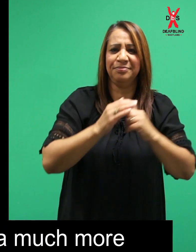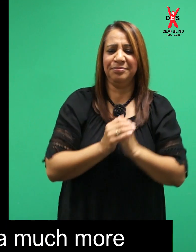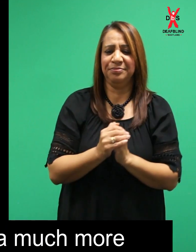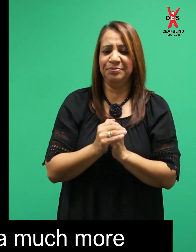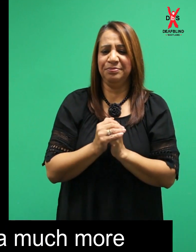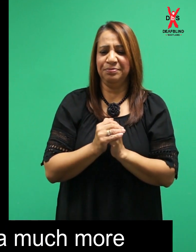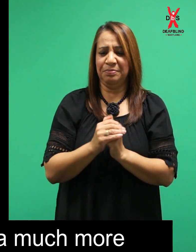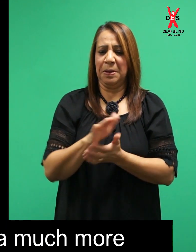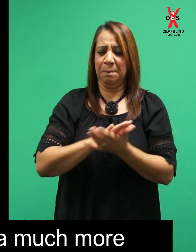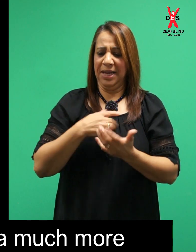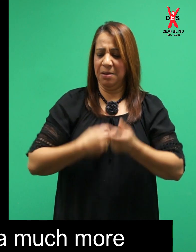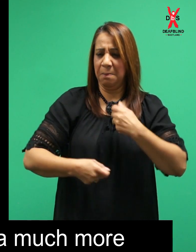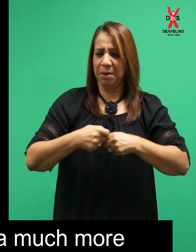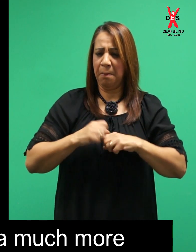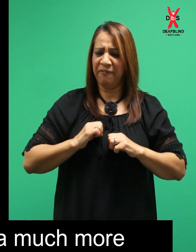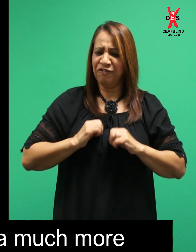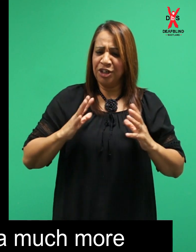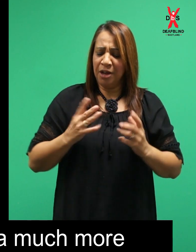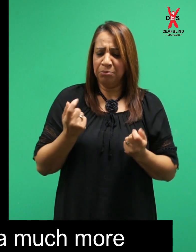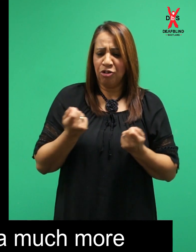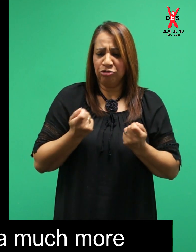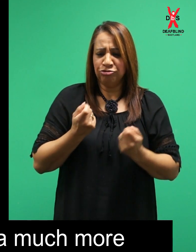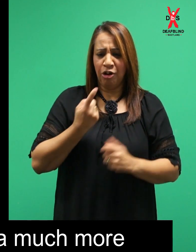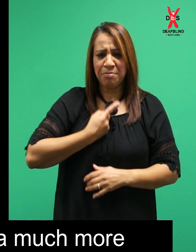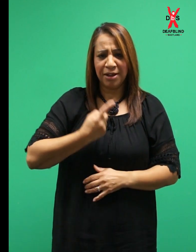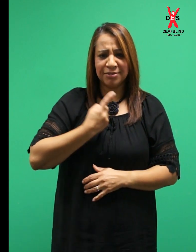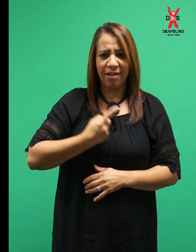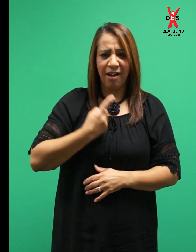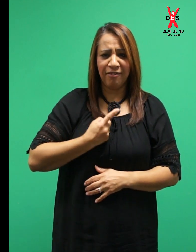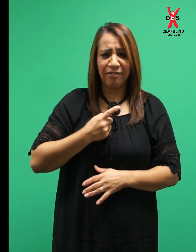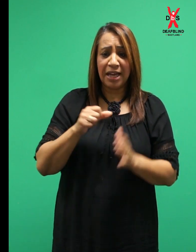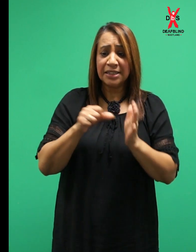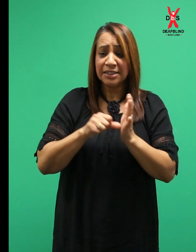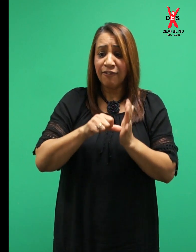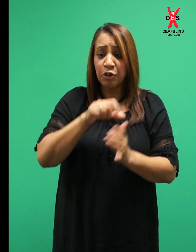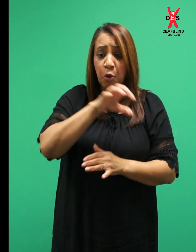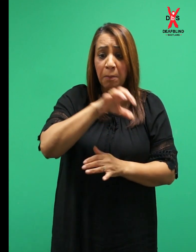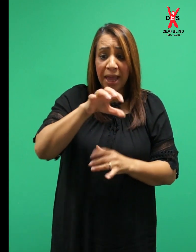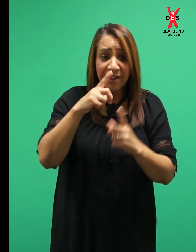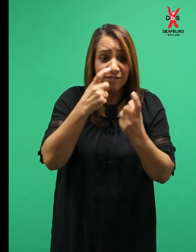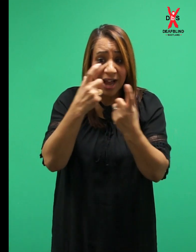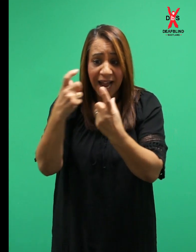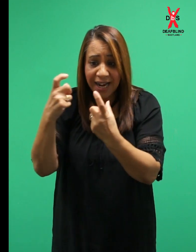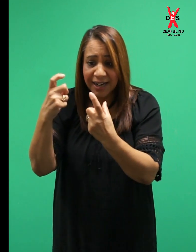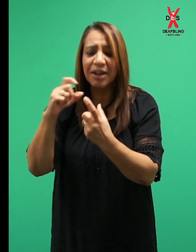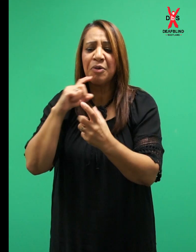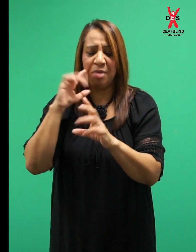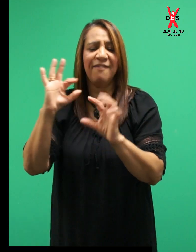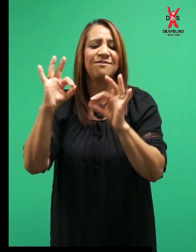therefore will be a much more autonomous and resilient deafblind person.